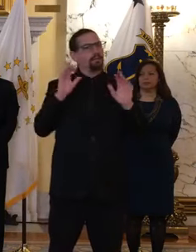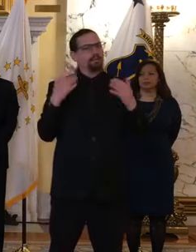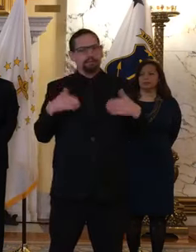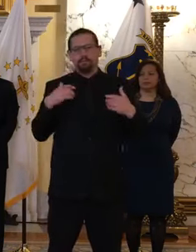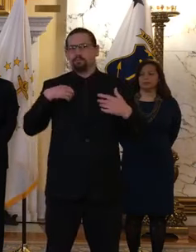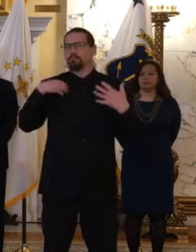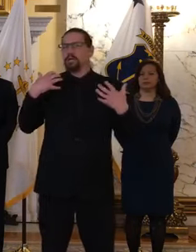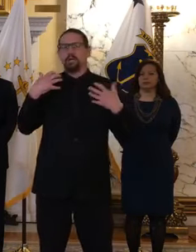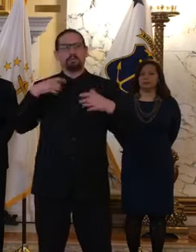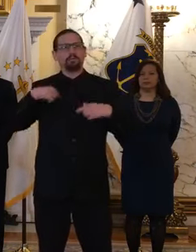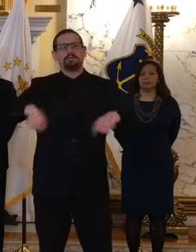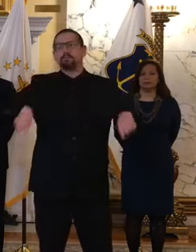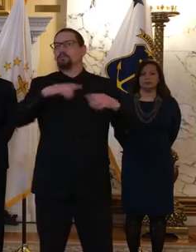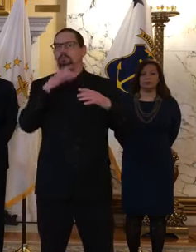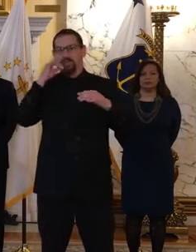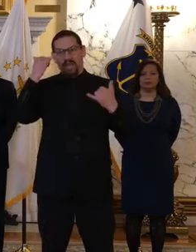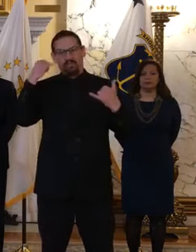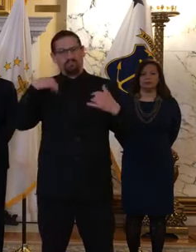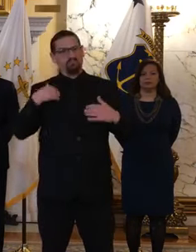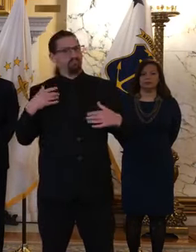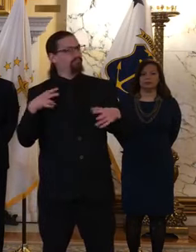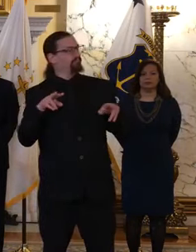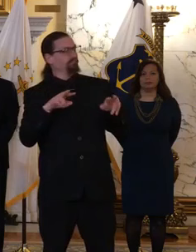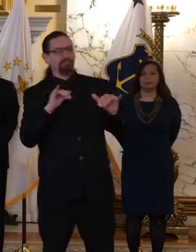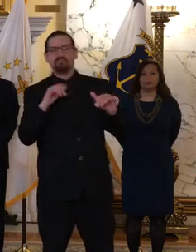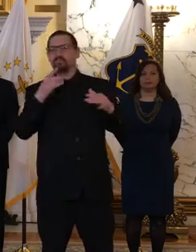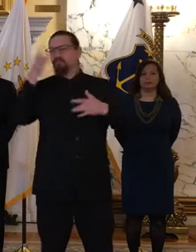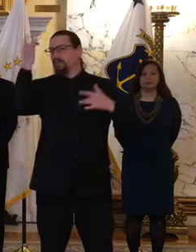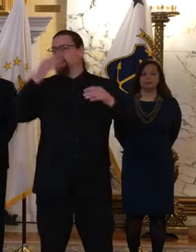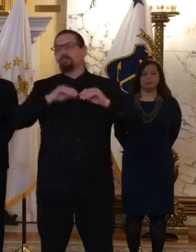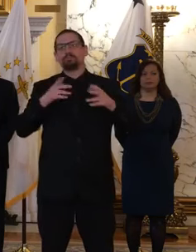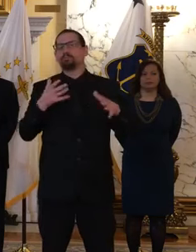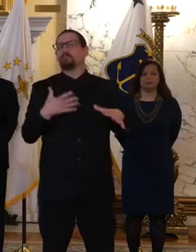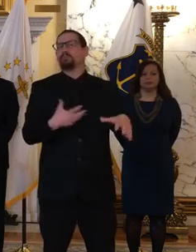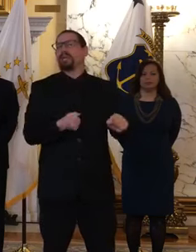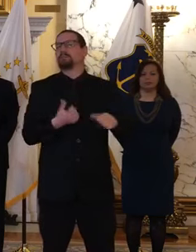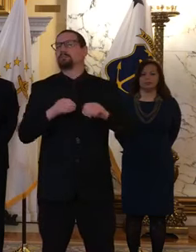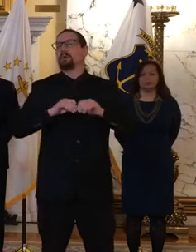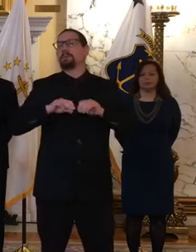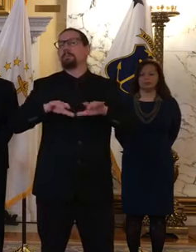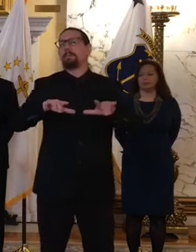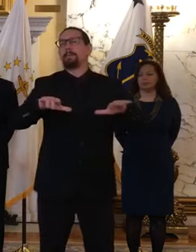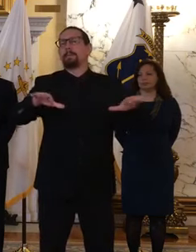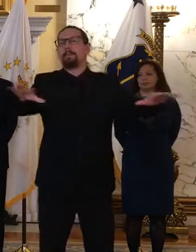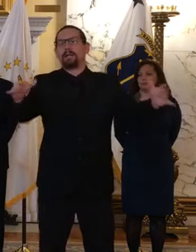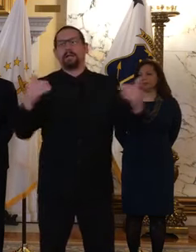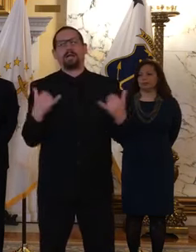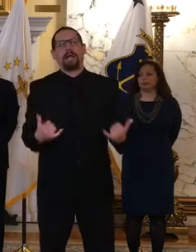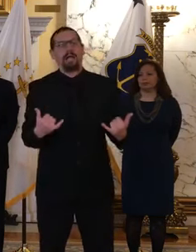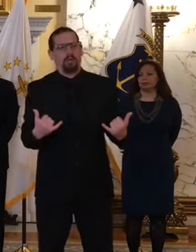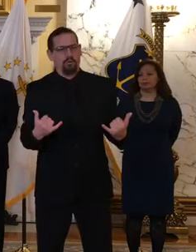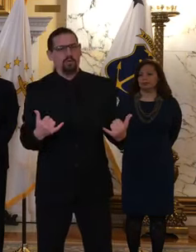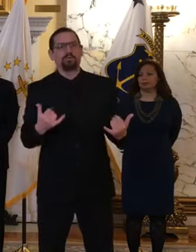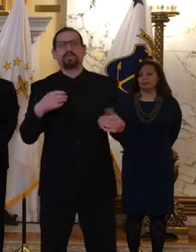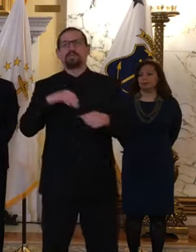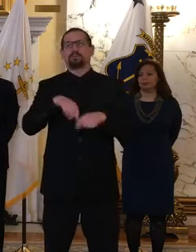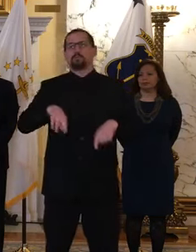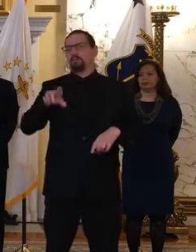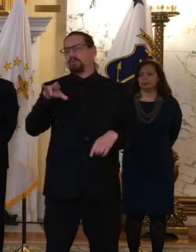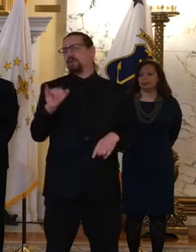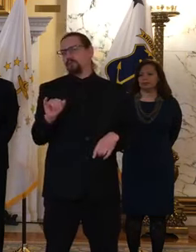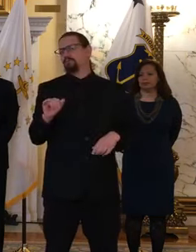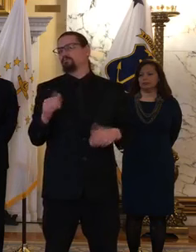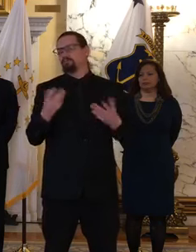of the virus at this point in Rhode Island. What that means is, right now, more important than ever, at any